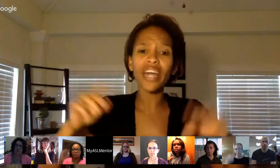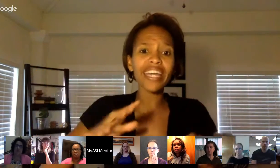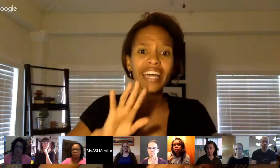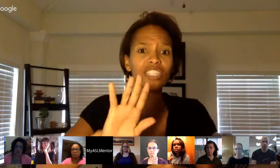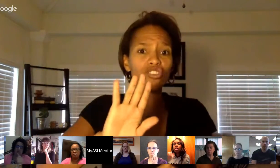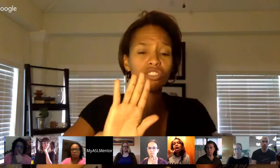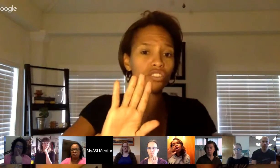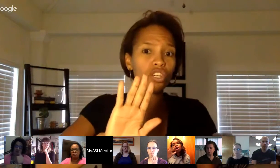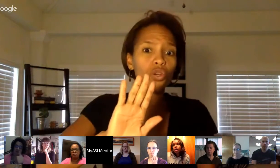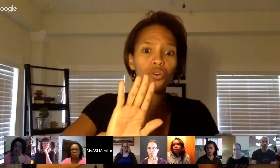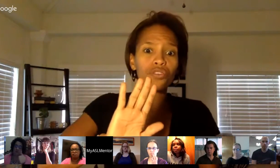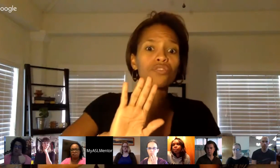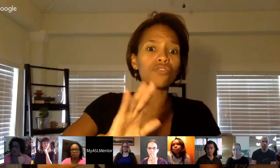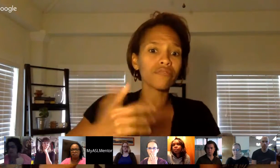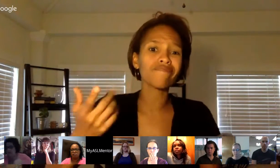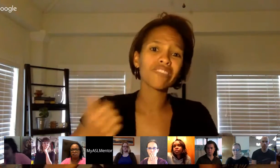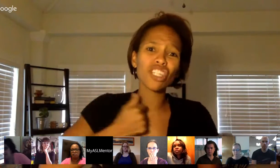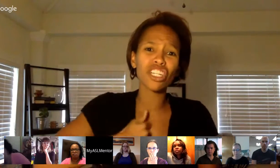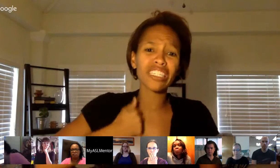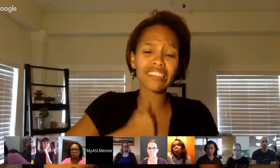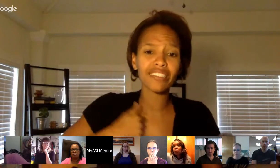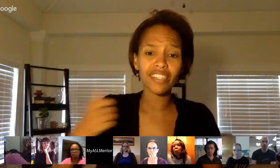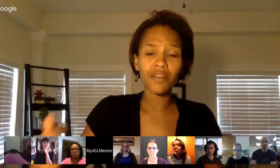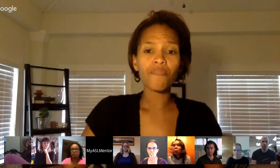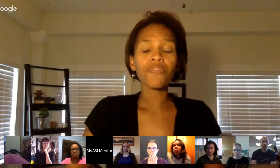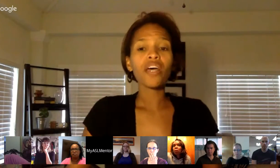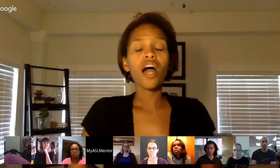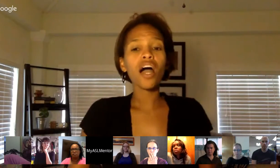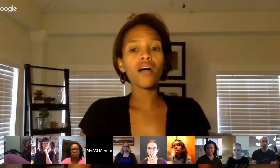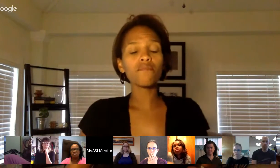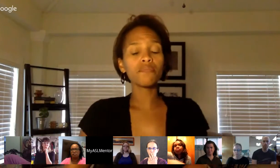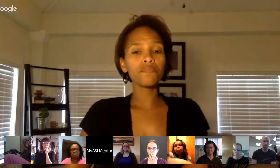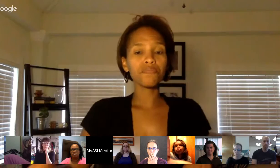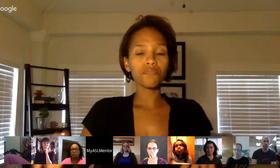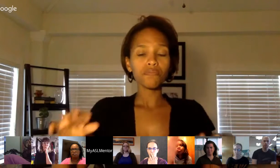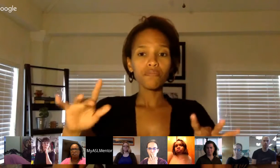Yeah, okay, yeah, it's just yours. Sorry.